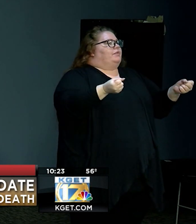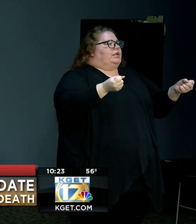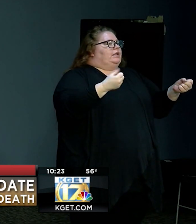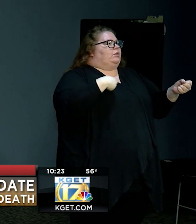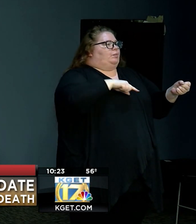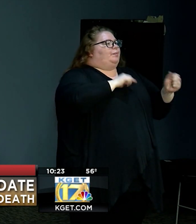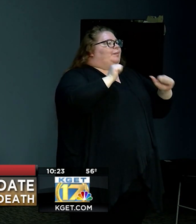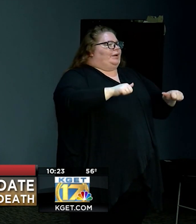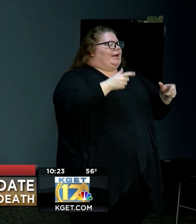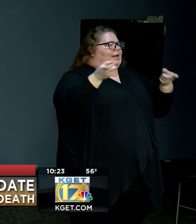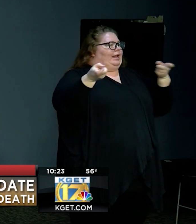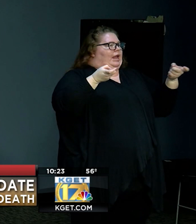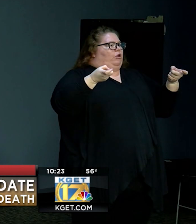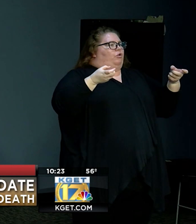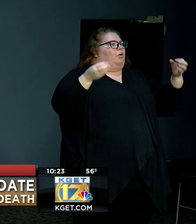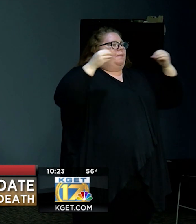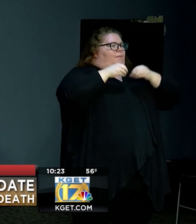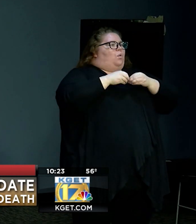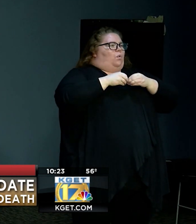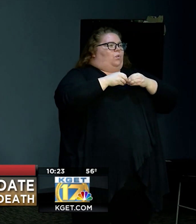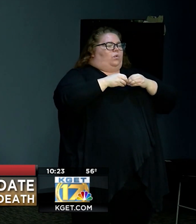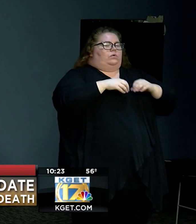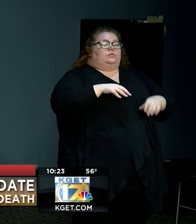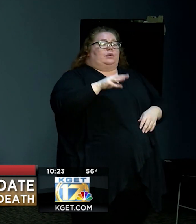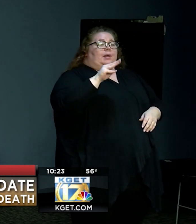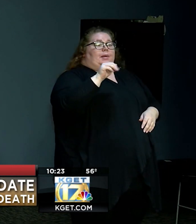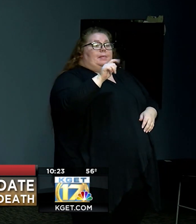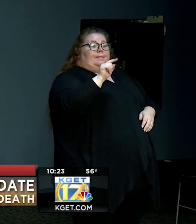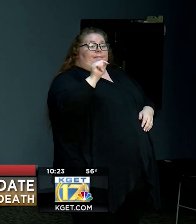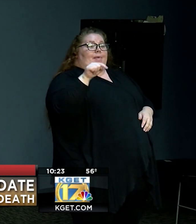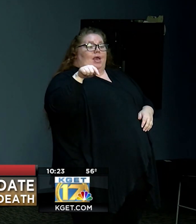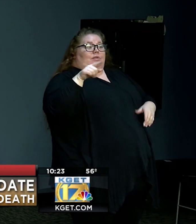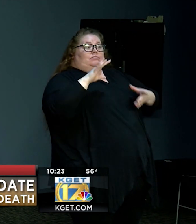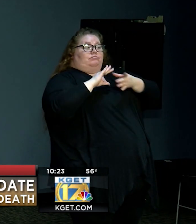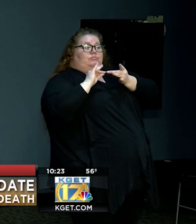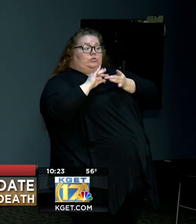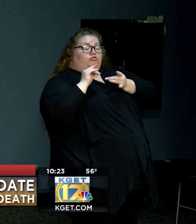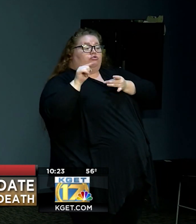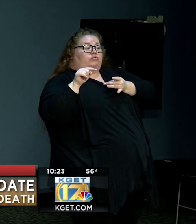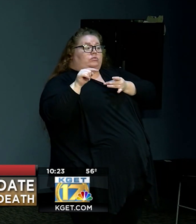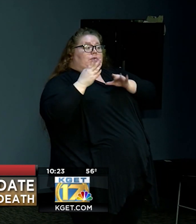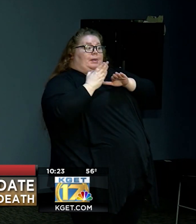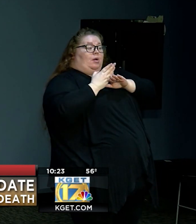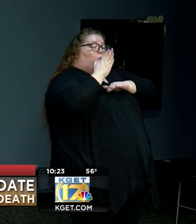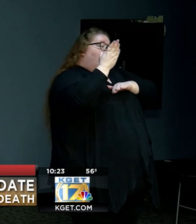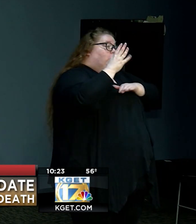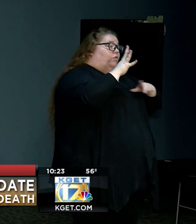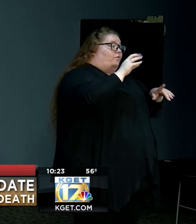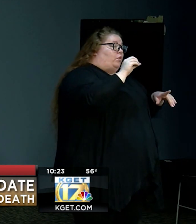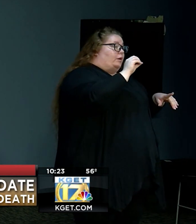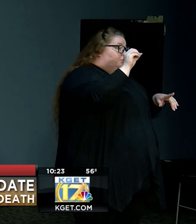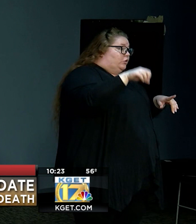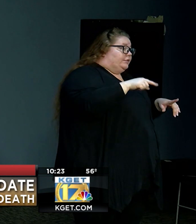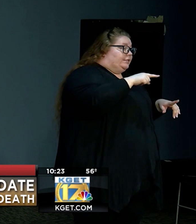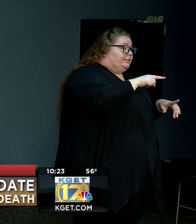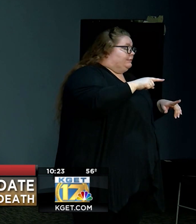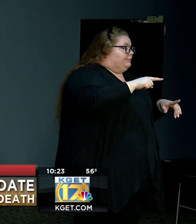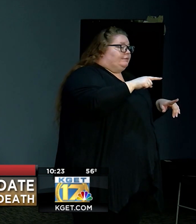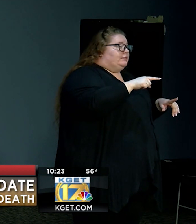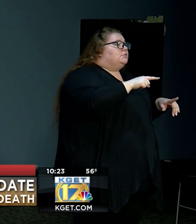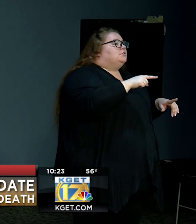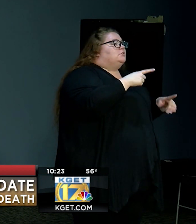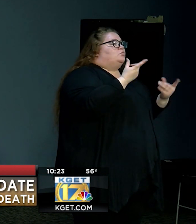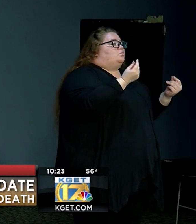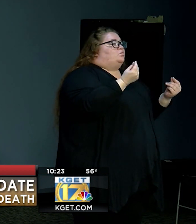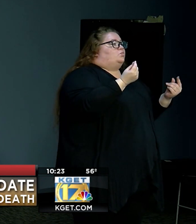additional capacity. And of course, as Matt mentioned, if we get even beyond that 40%, we will have and